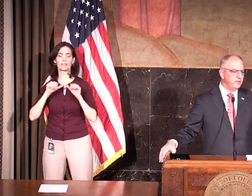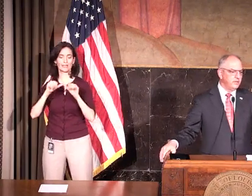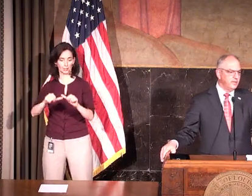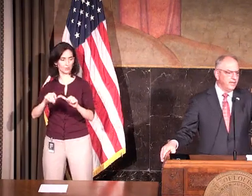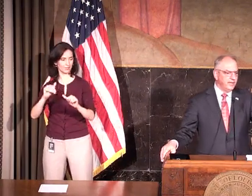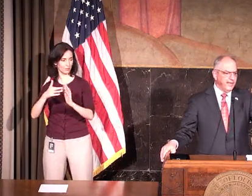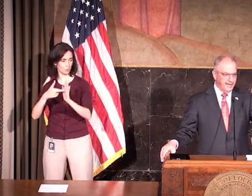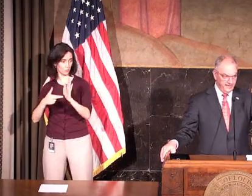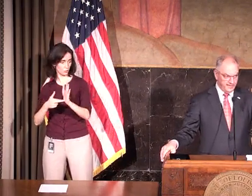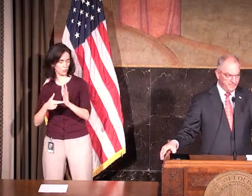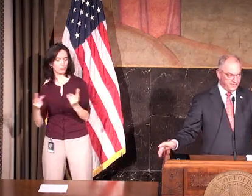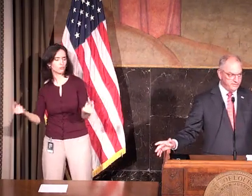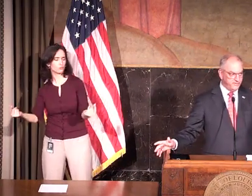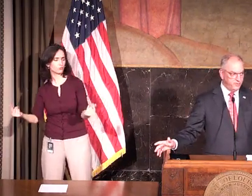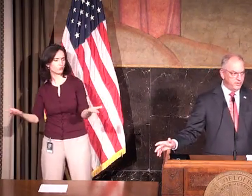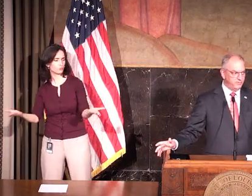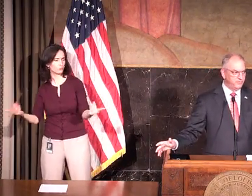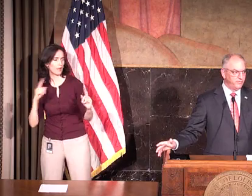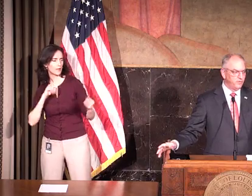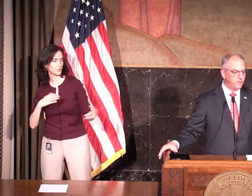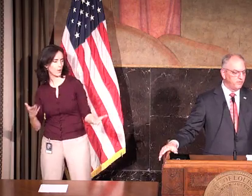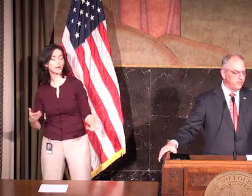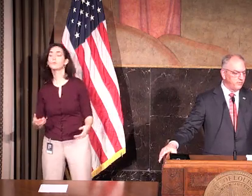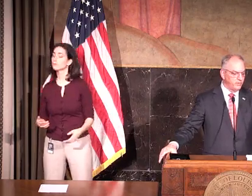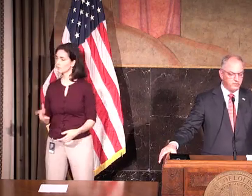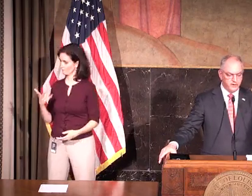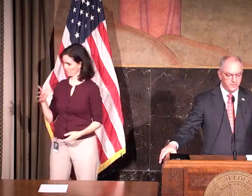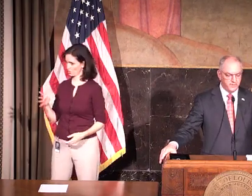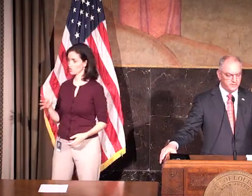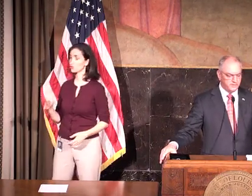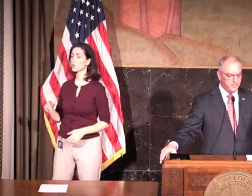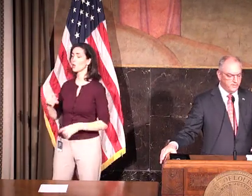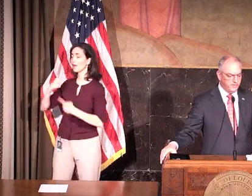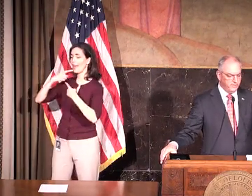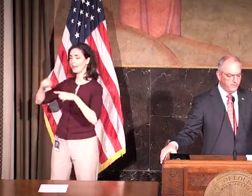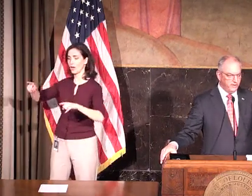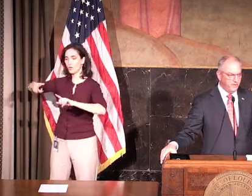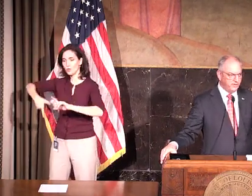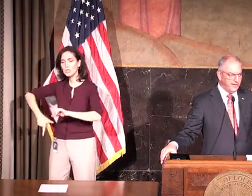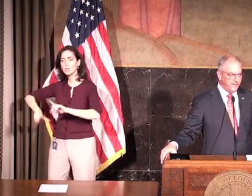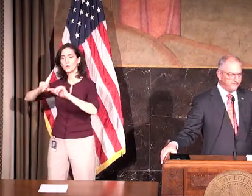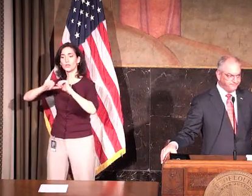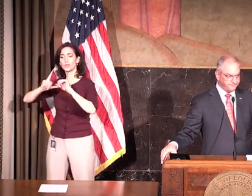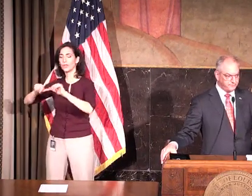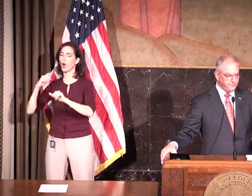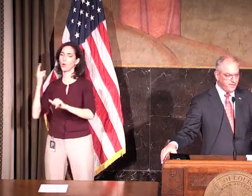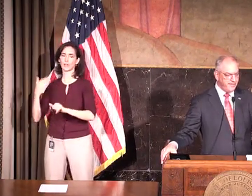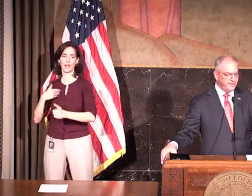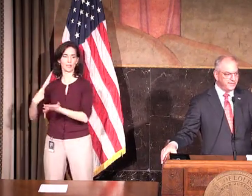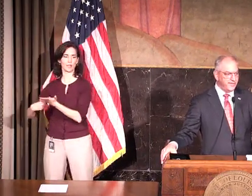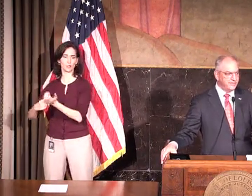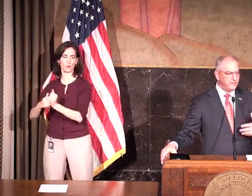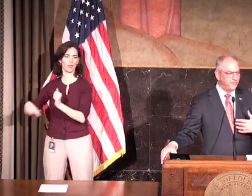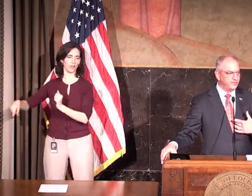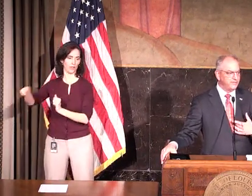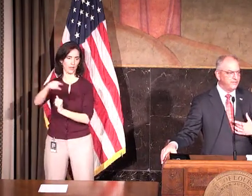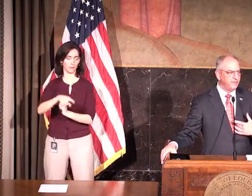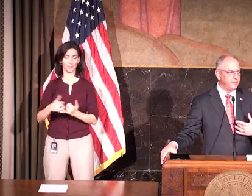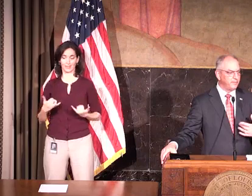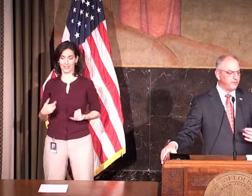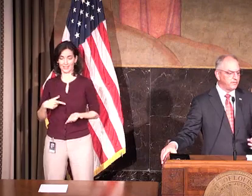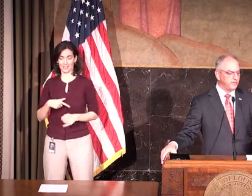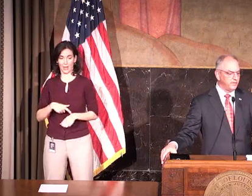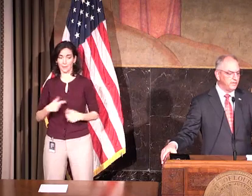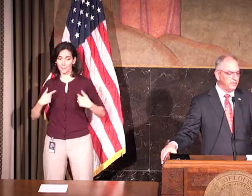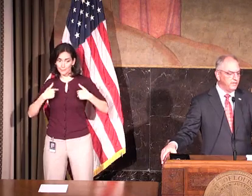we had the conversations with them before we renew proclamations that we always have. In this case, it wasn't